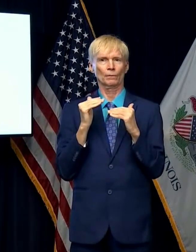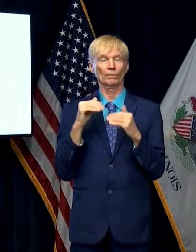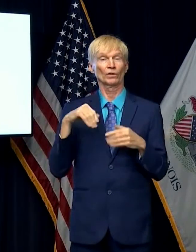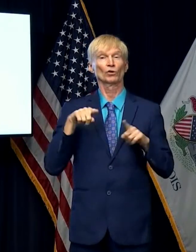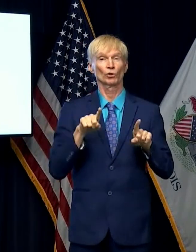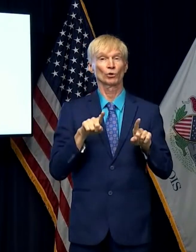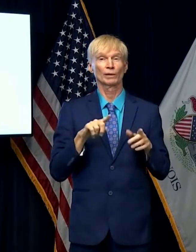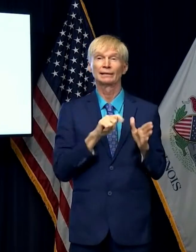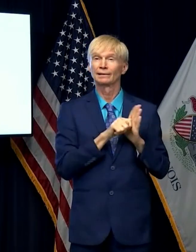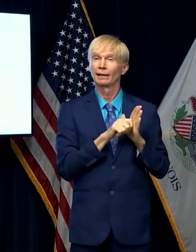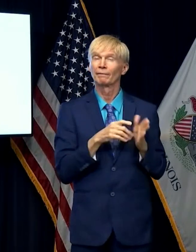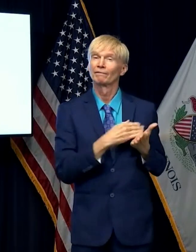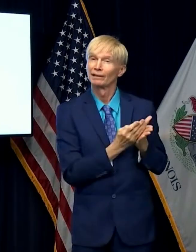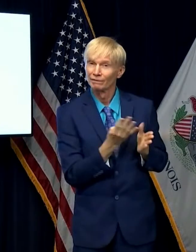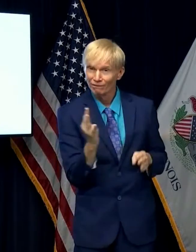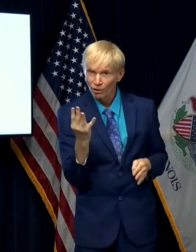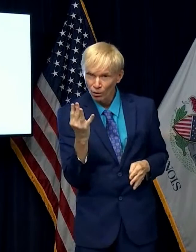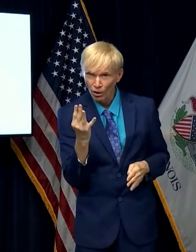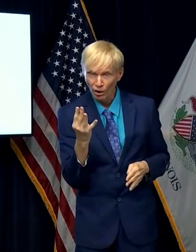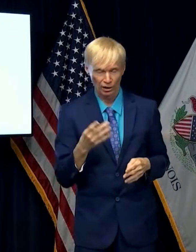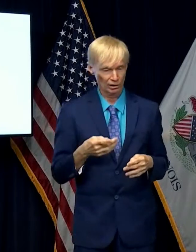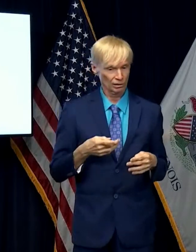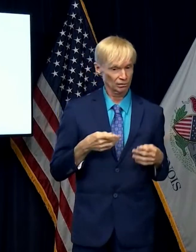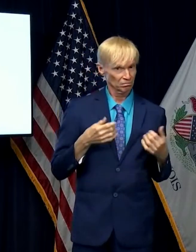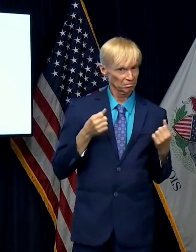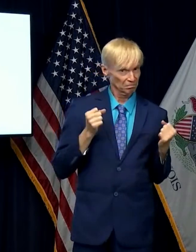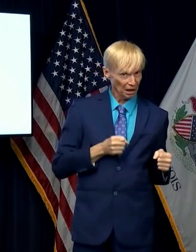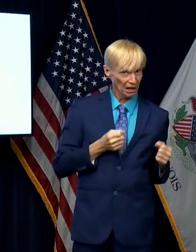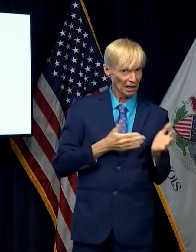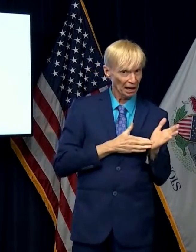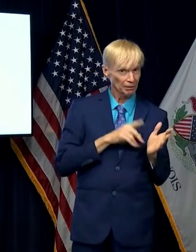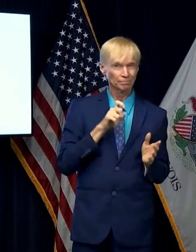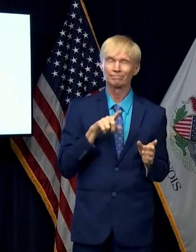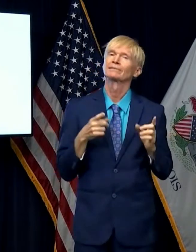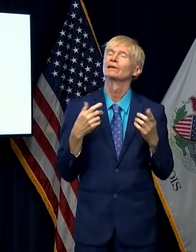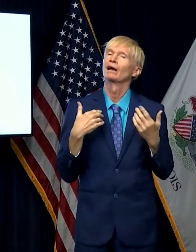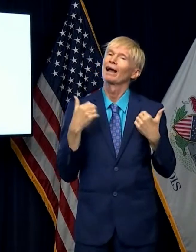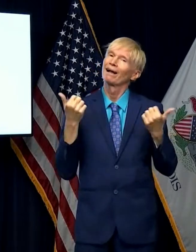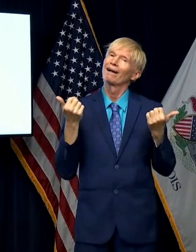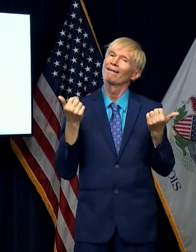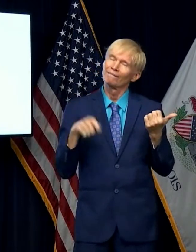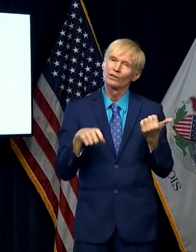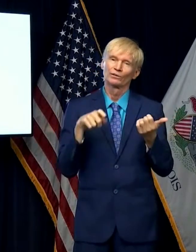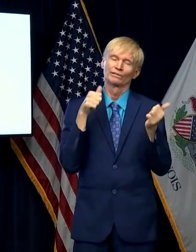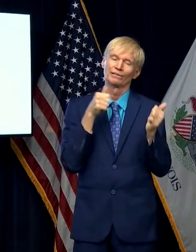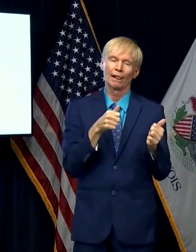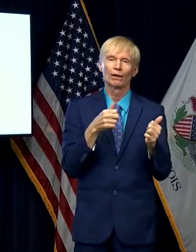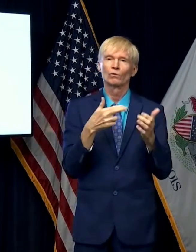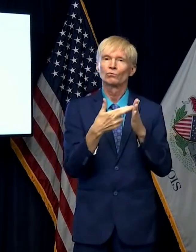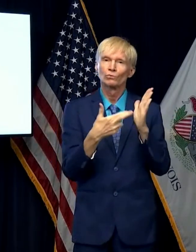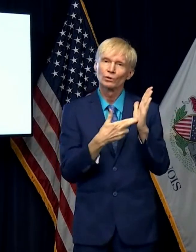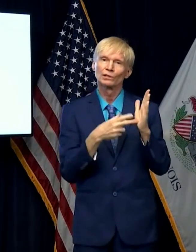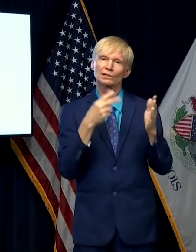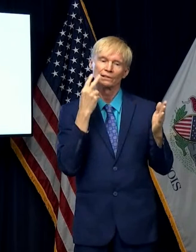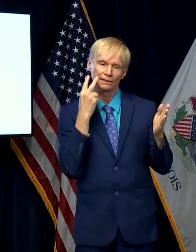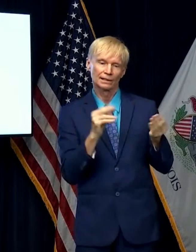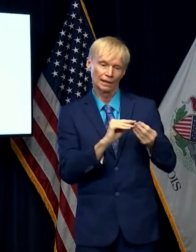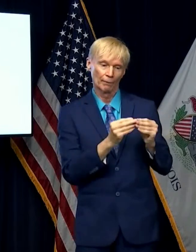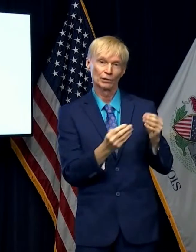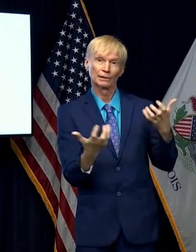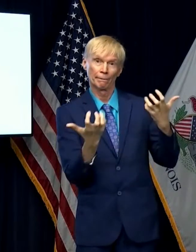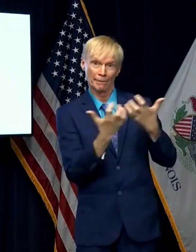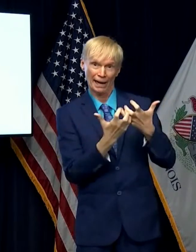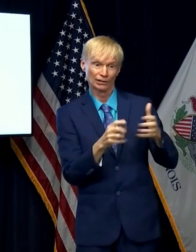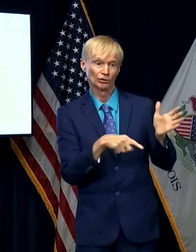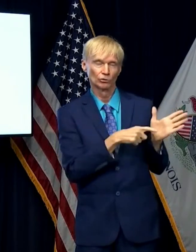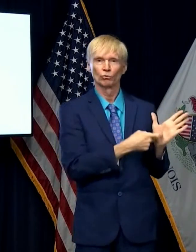phase 4, is that on the table? Again, there's a menu of options for mitigations, but these are the mitigations that we're putting in place right